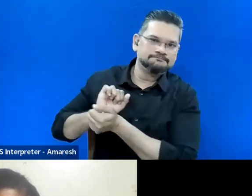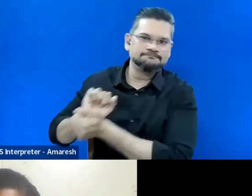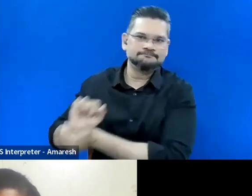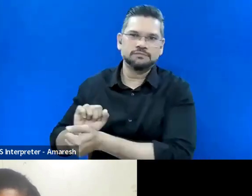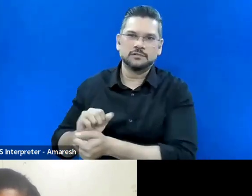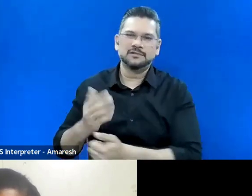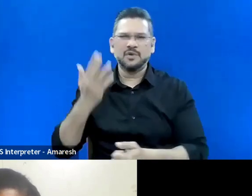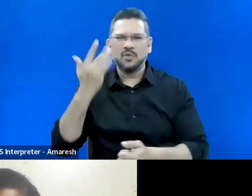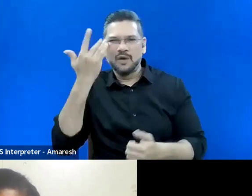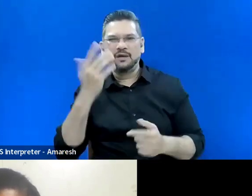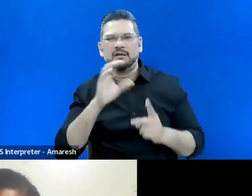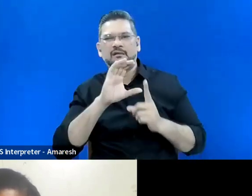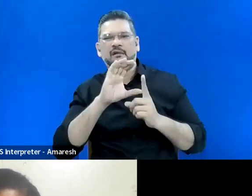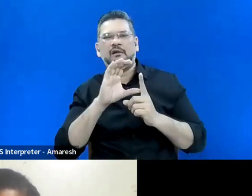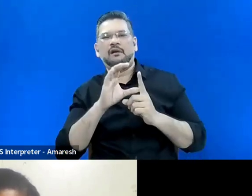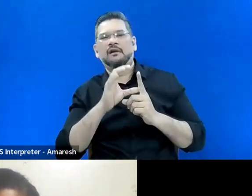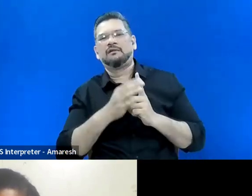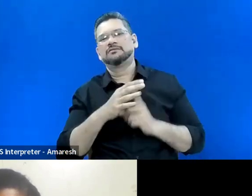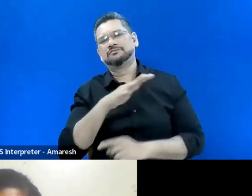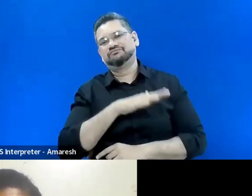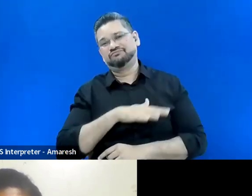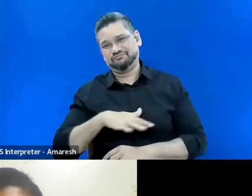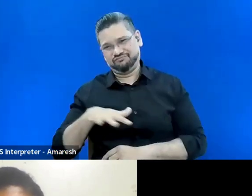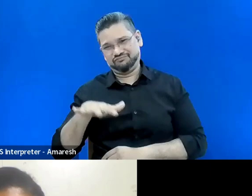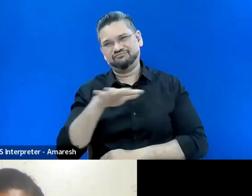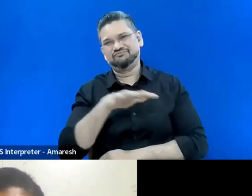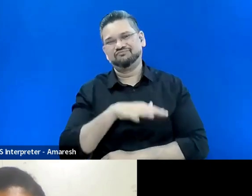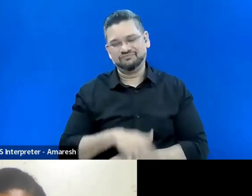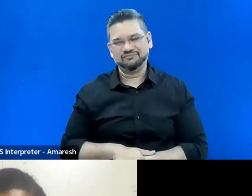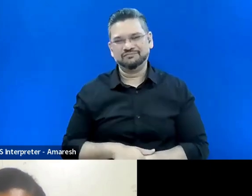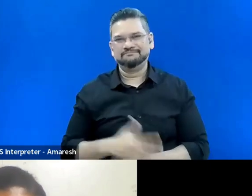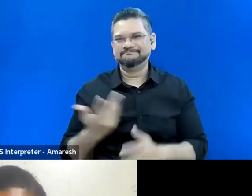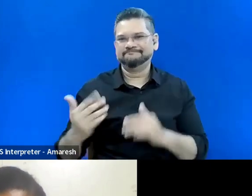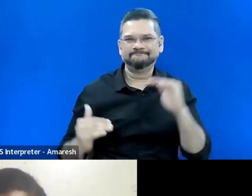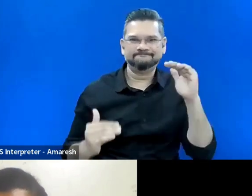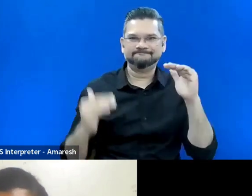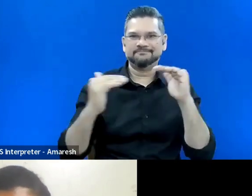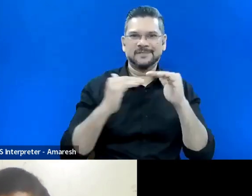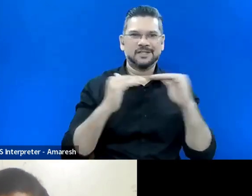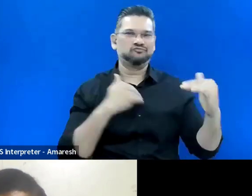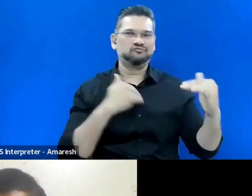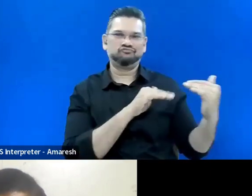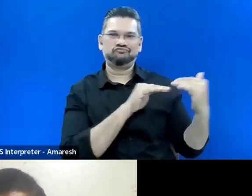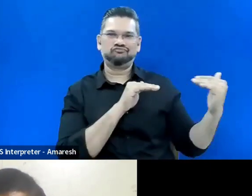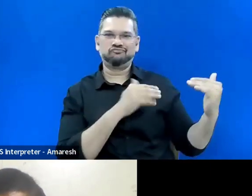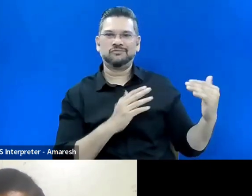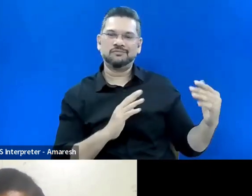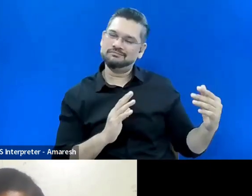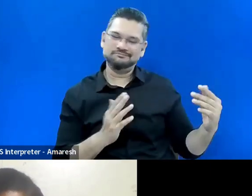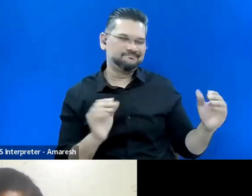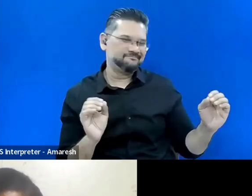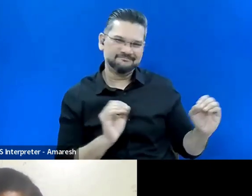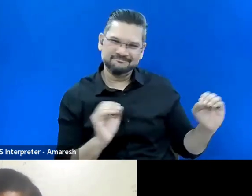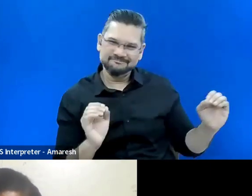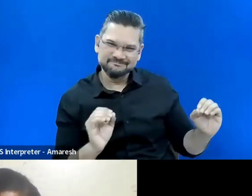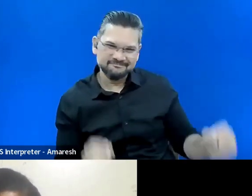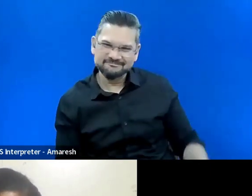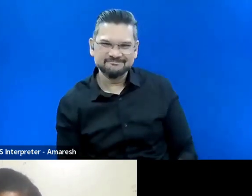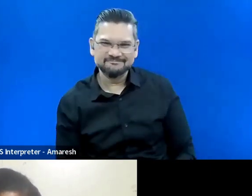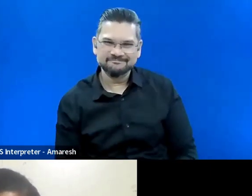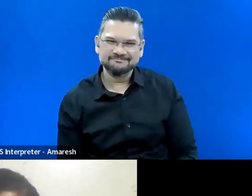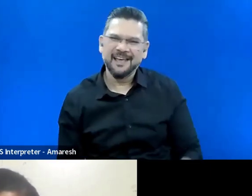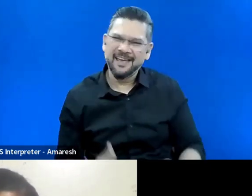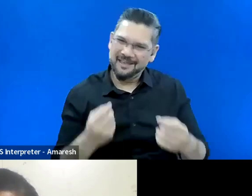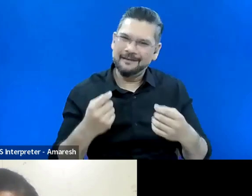encouraged to excel more in their lives on an equal basis to others. And there are several reasons for this. To speak about